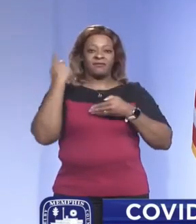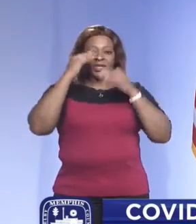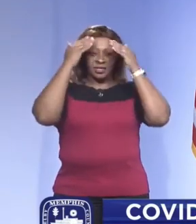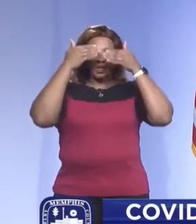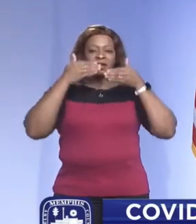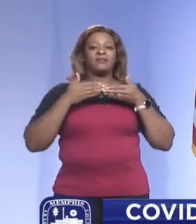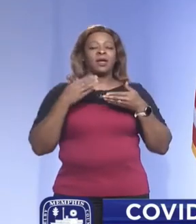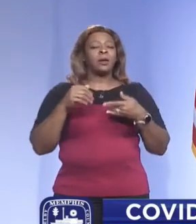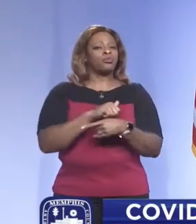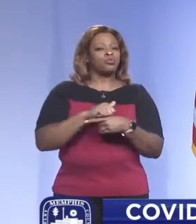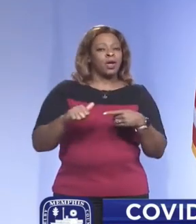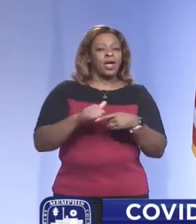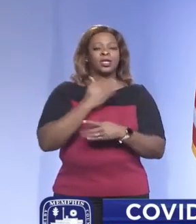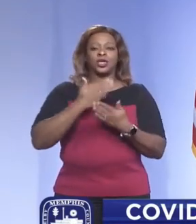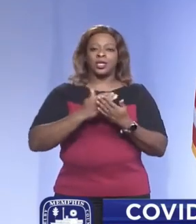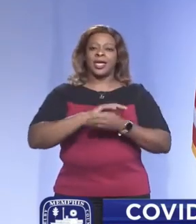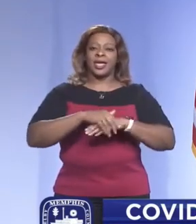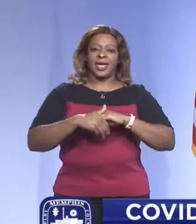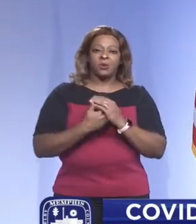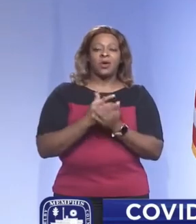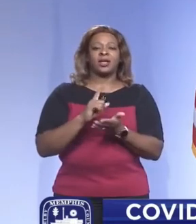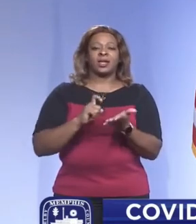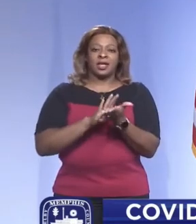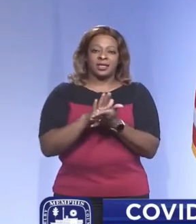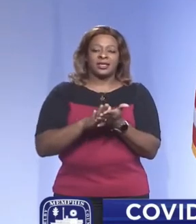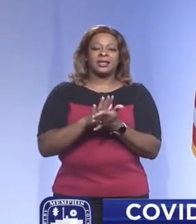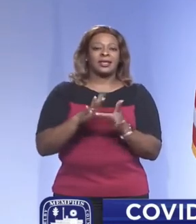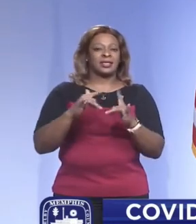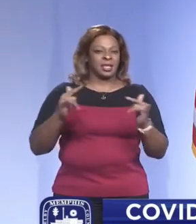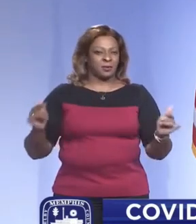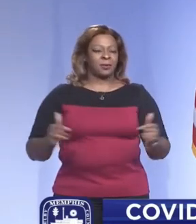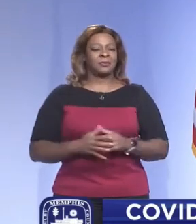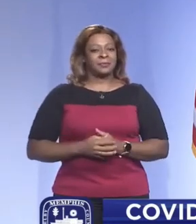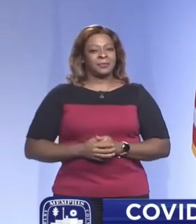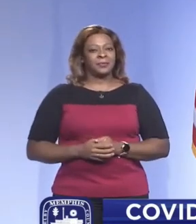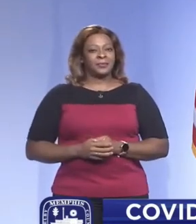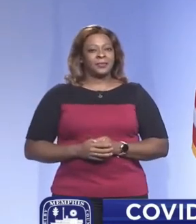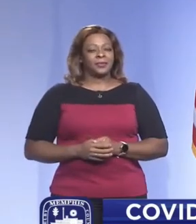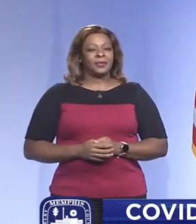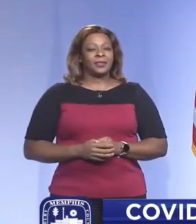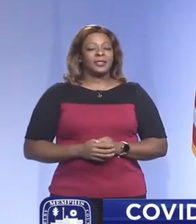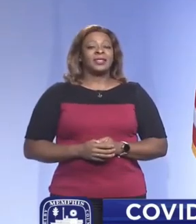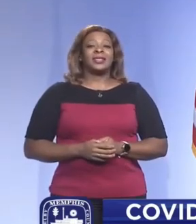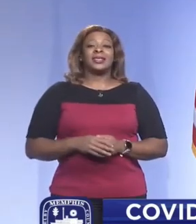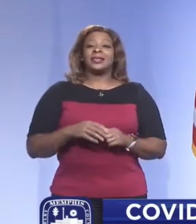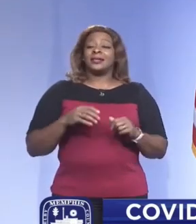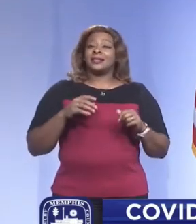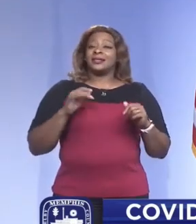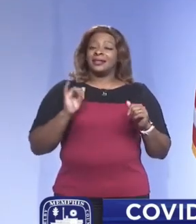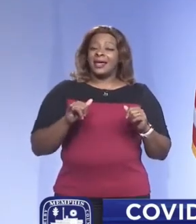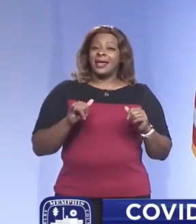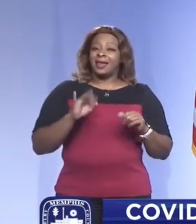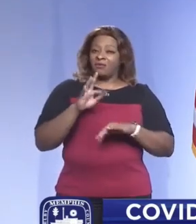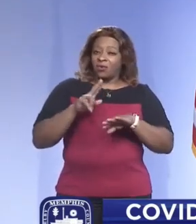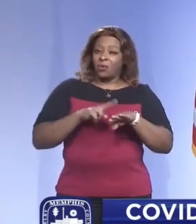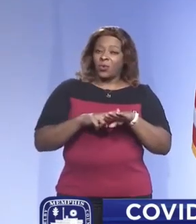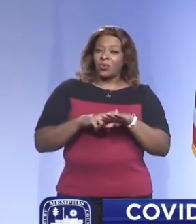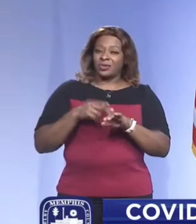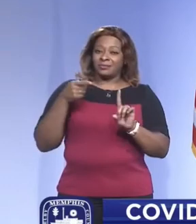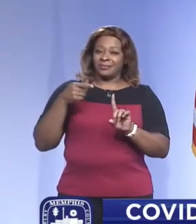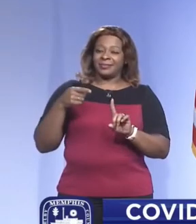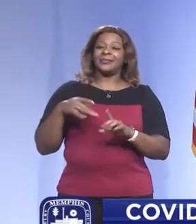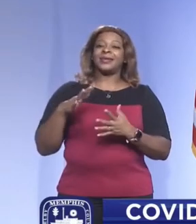and practicing good hand hygiene, etc. Now, the issue of testing, of course,